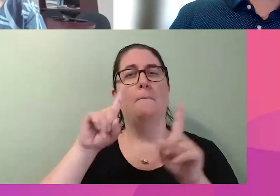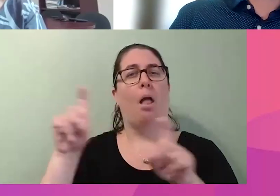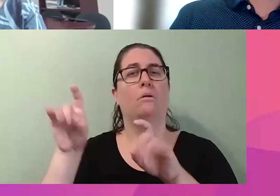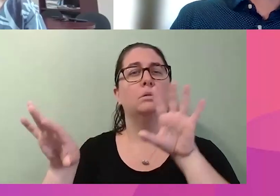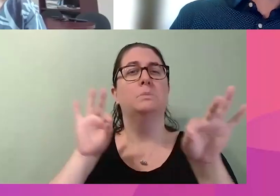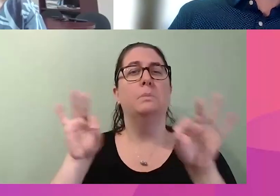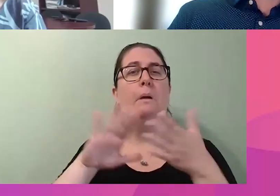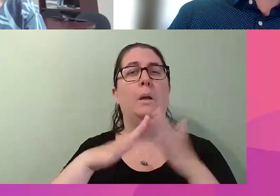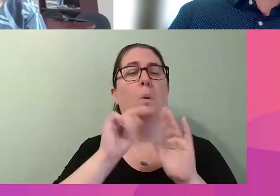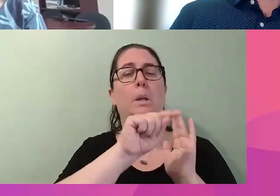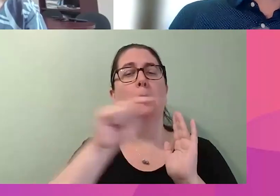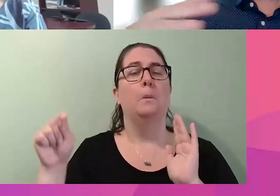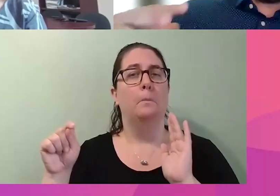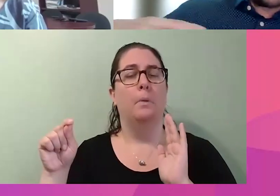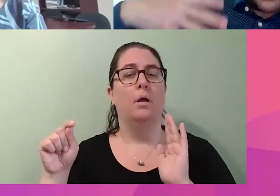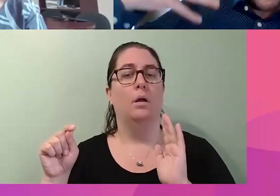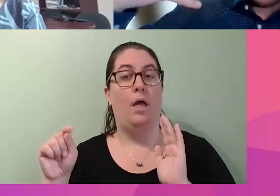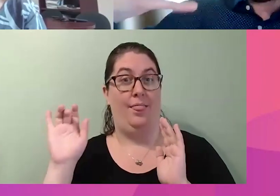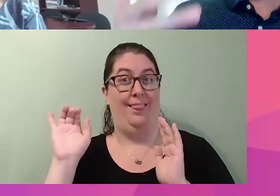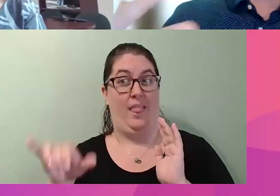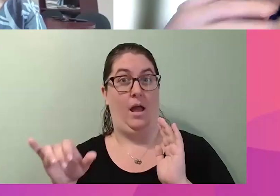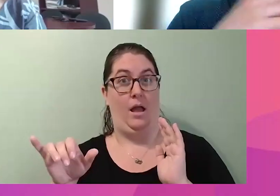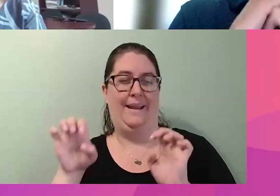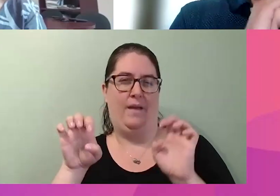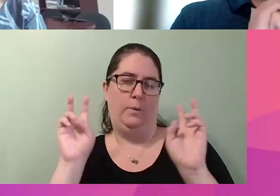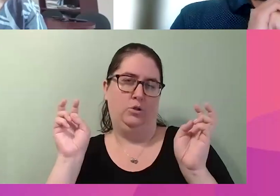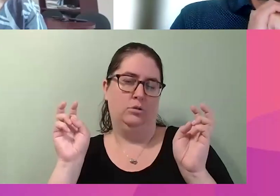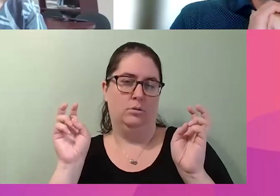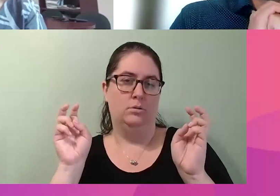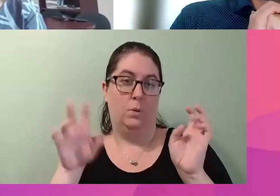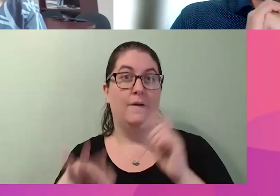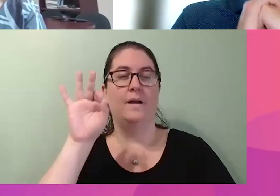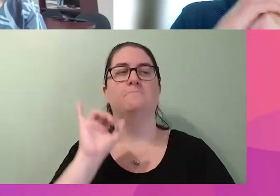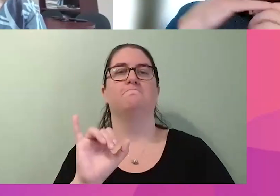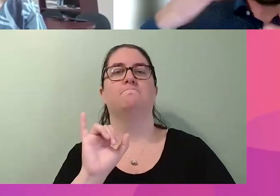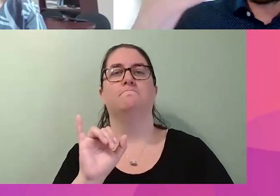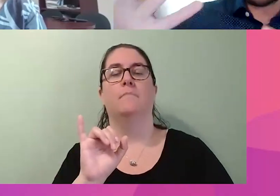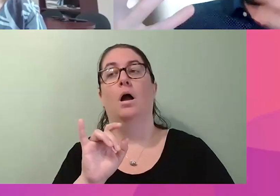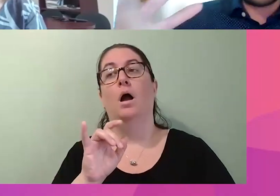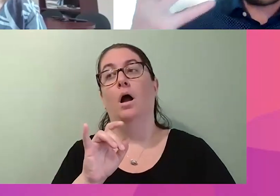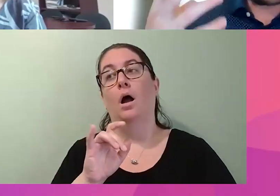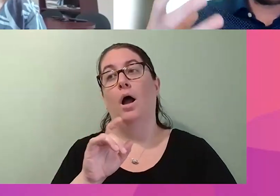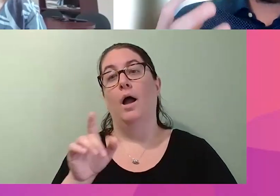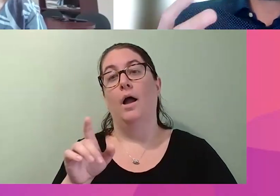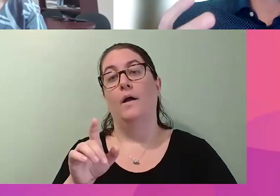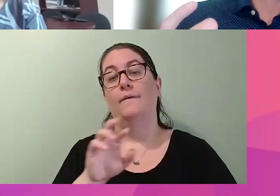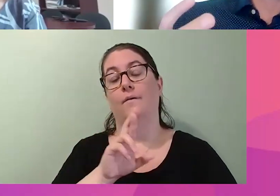And based on that kind of evaluation, what we found is that cases that were exposed to both RISE and the Adult Protective Service System